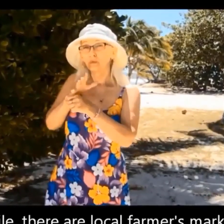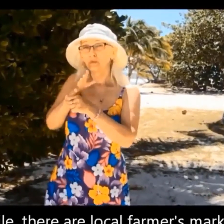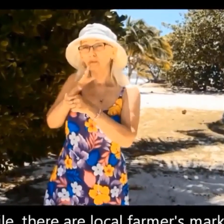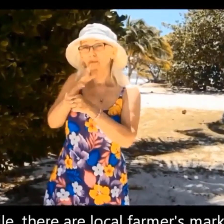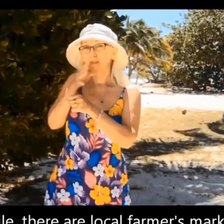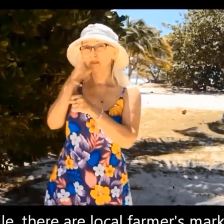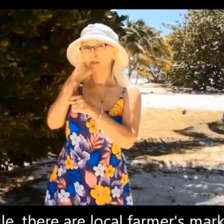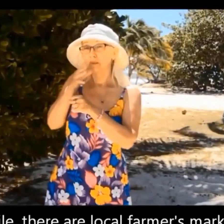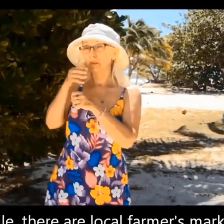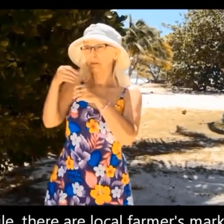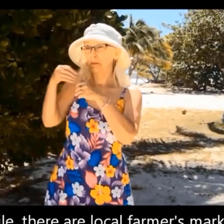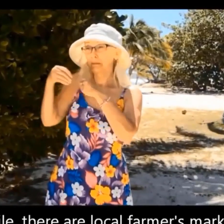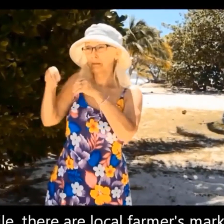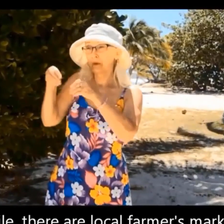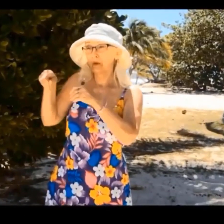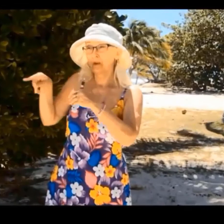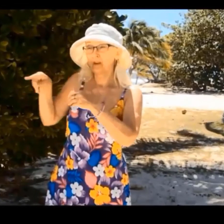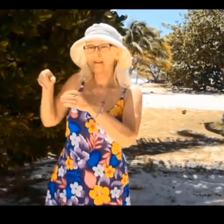farmers markets